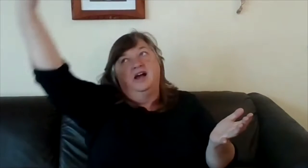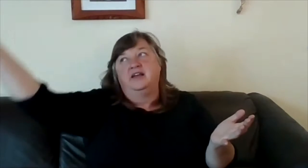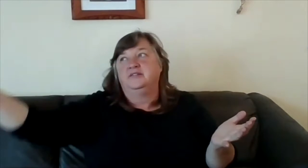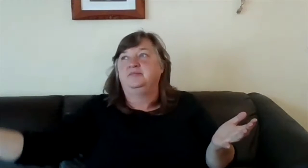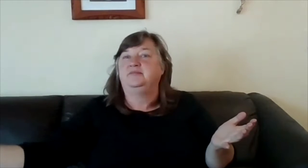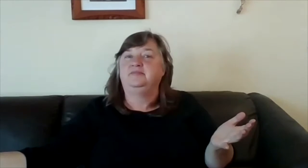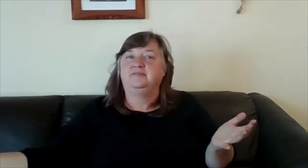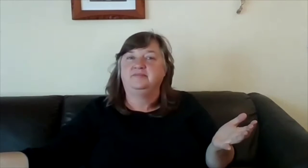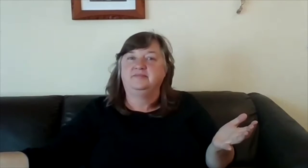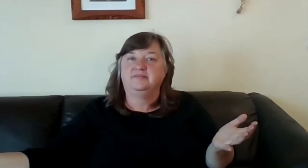sky.